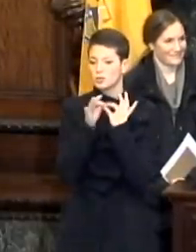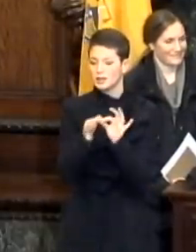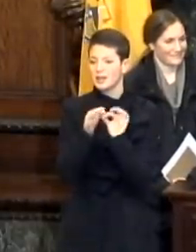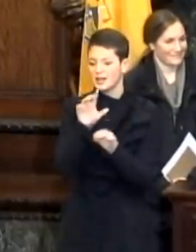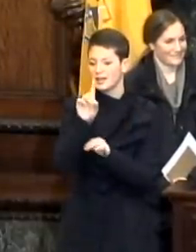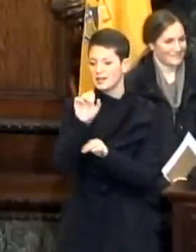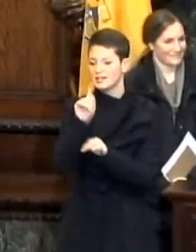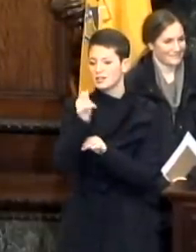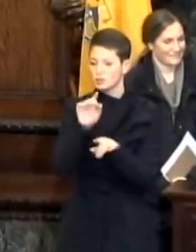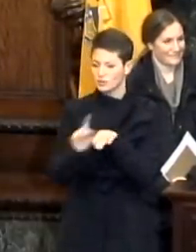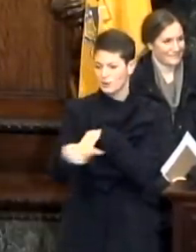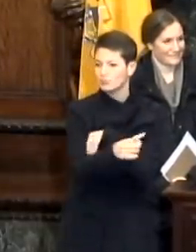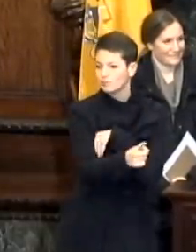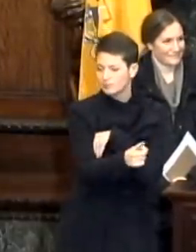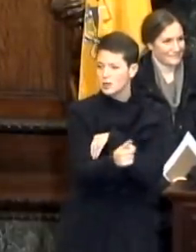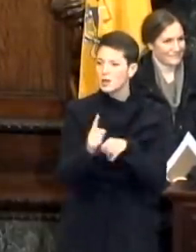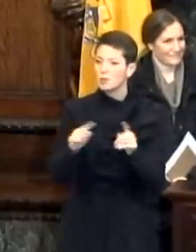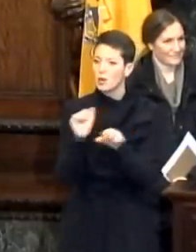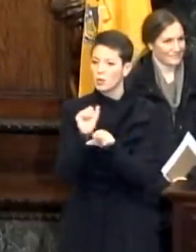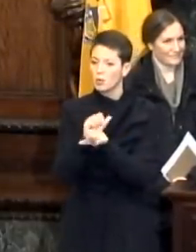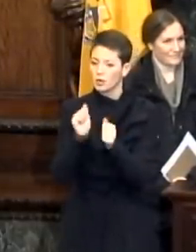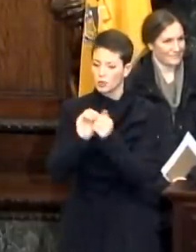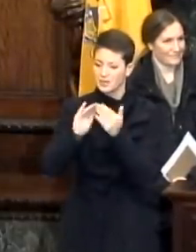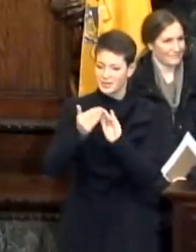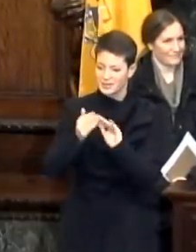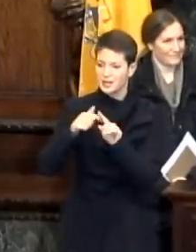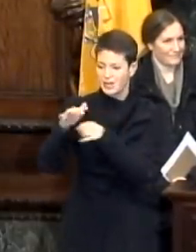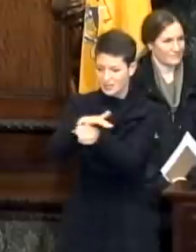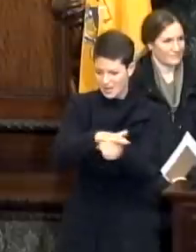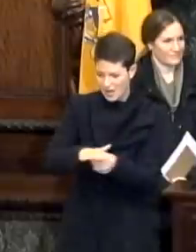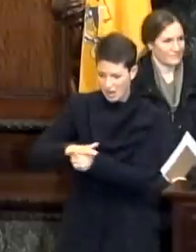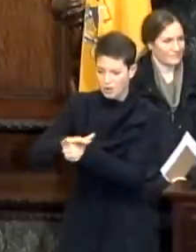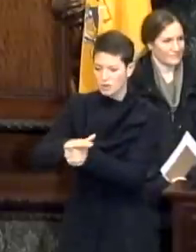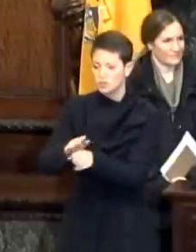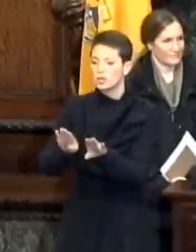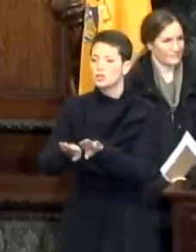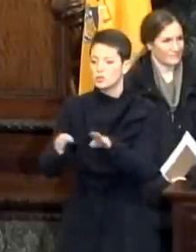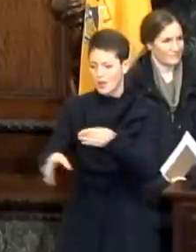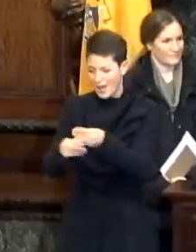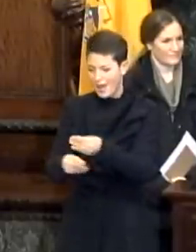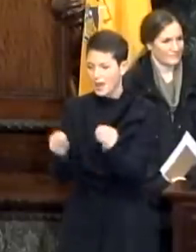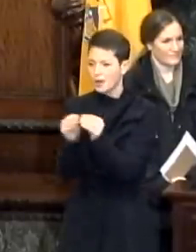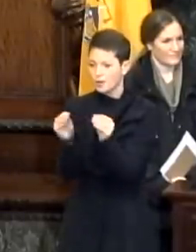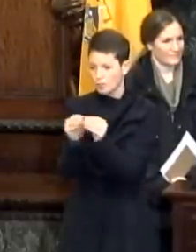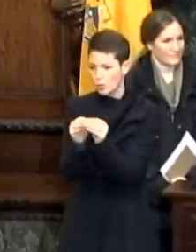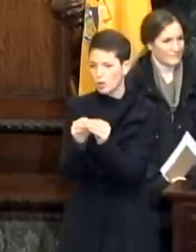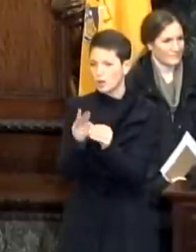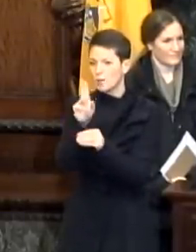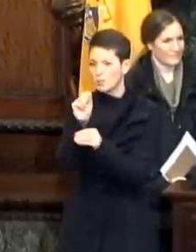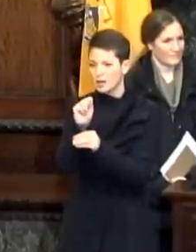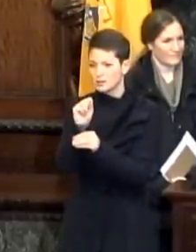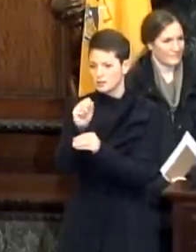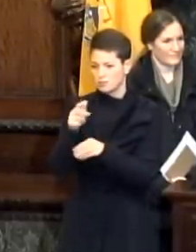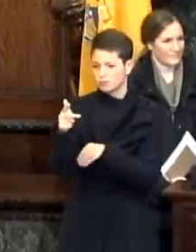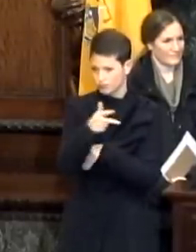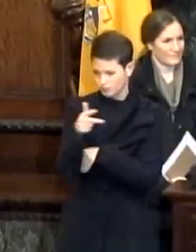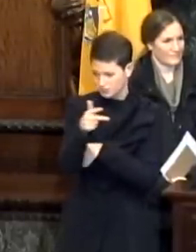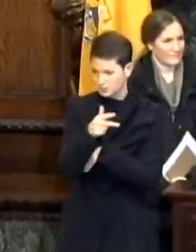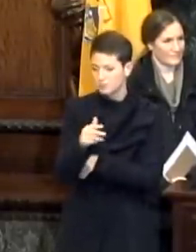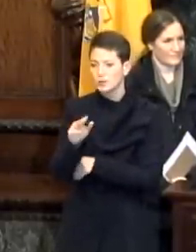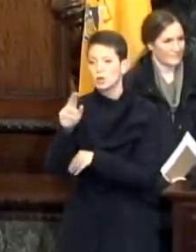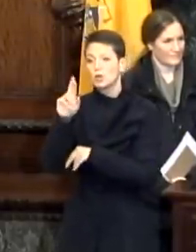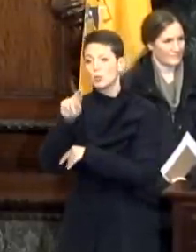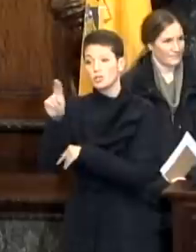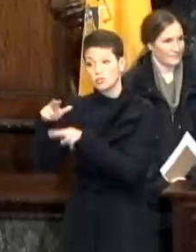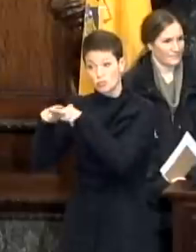and we'll continue to work with municipalities and the cities to open up these last few bus routes. Our regional